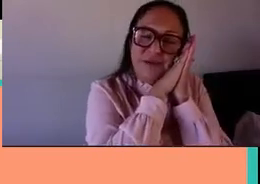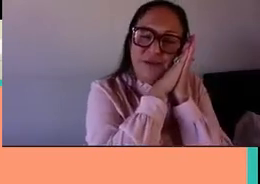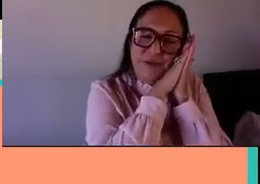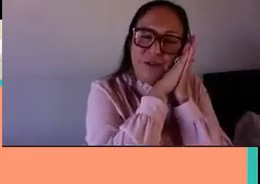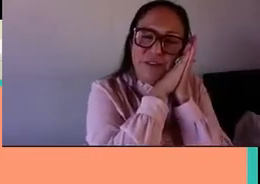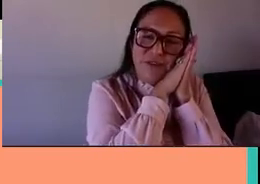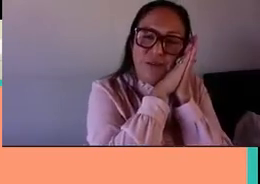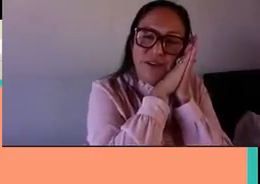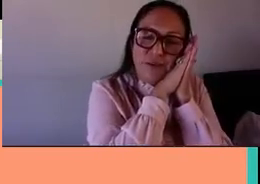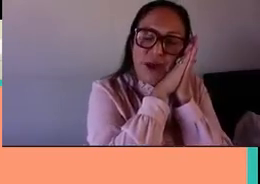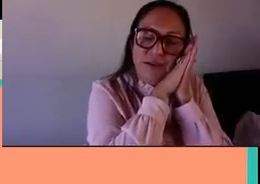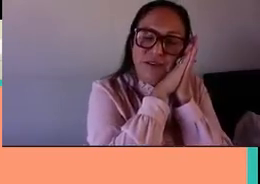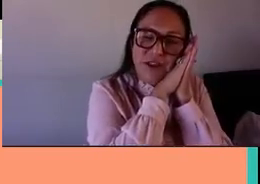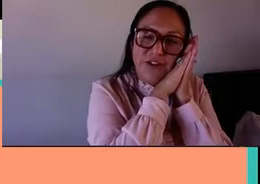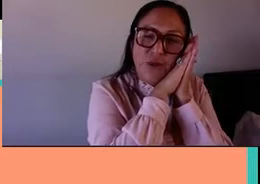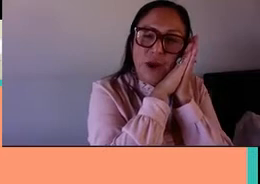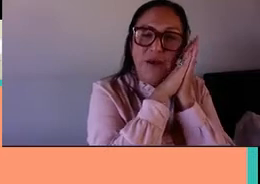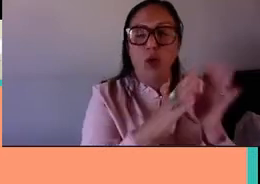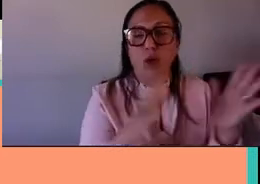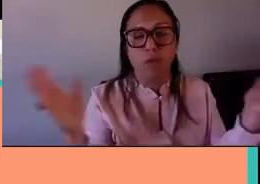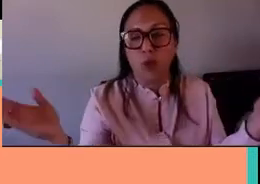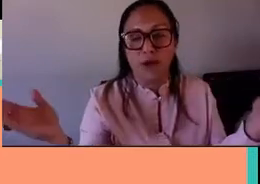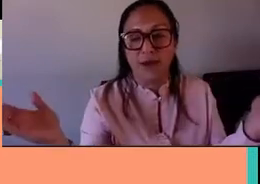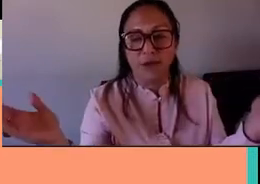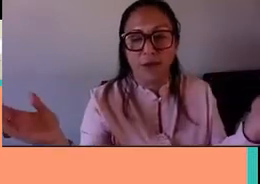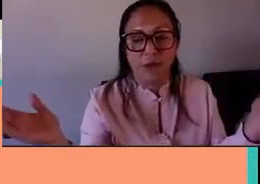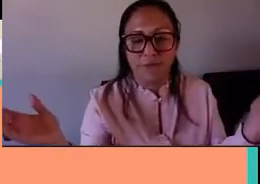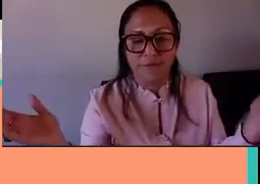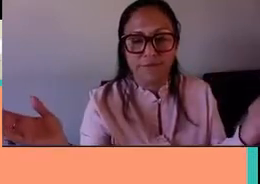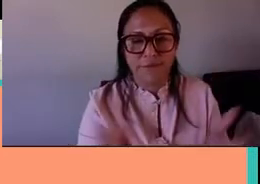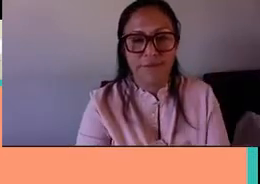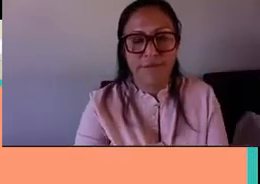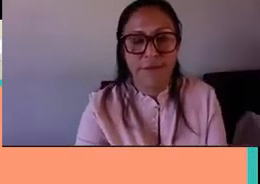just refer to this one as well, so you can do one or either or.